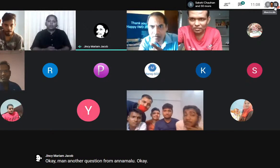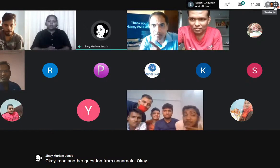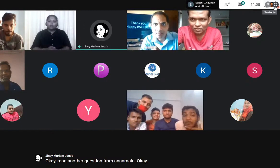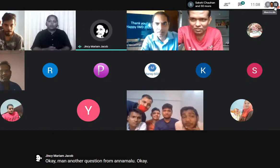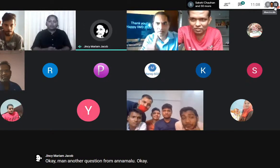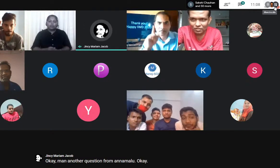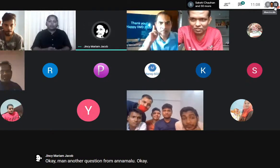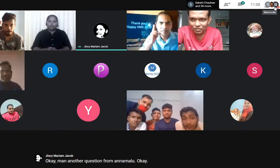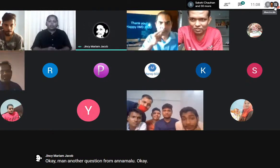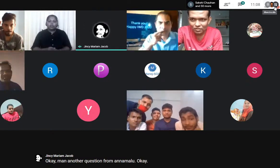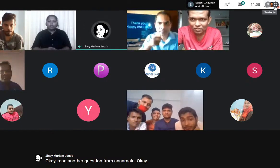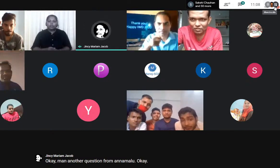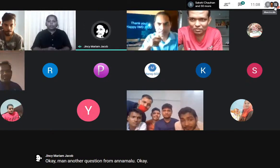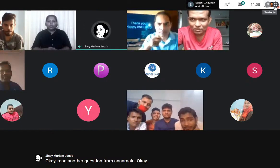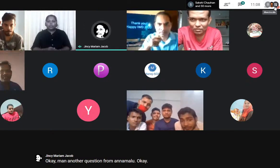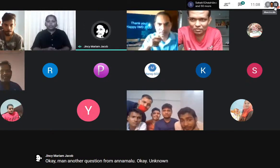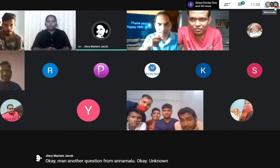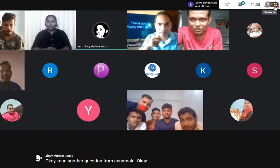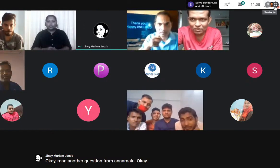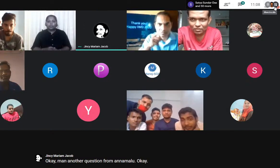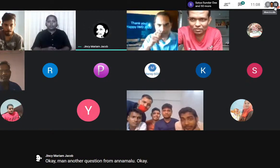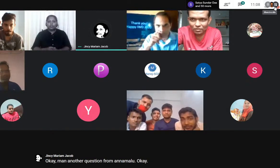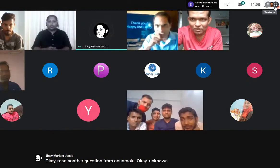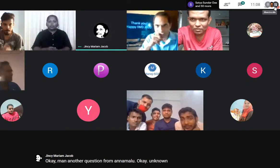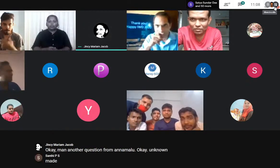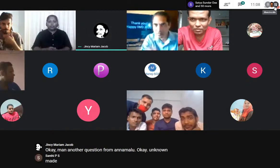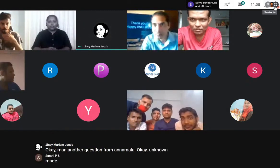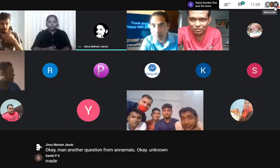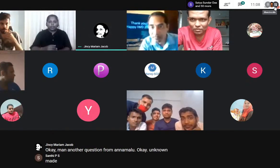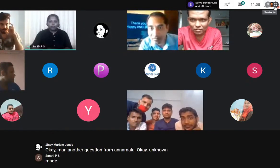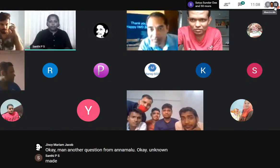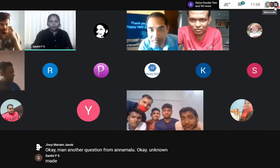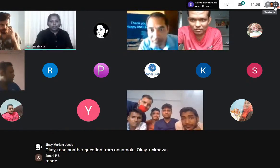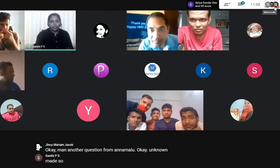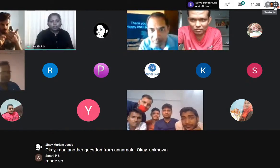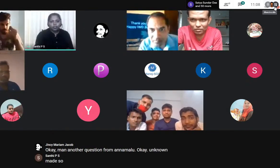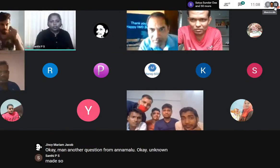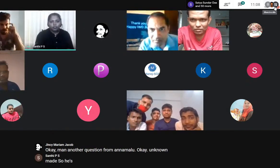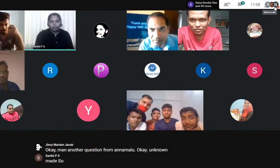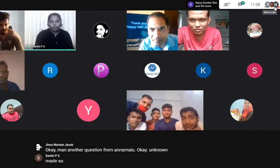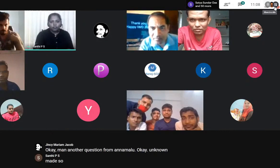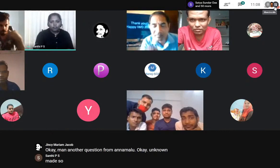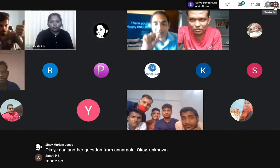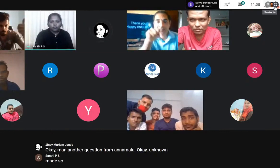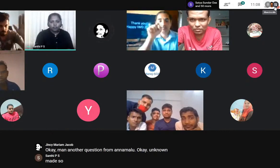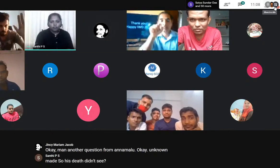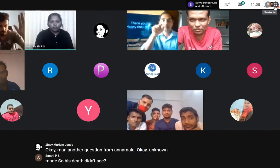Anu Malik, a question from Anu Malik. So he's deaf, Jinsi?